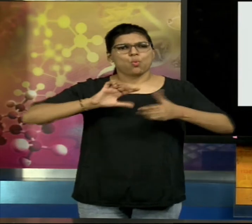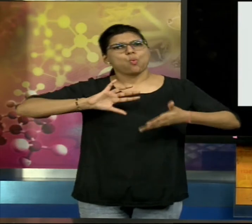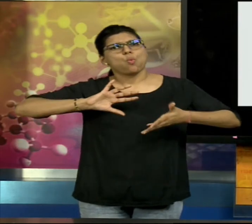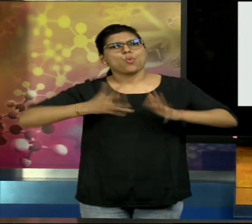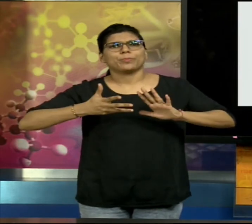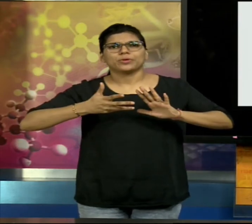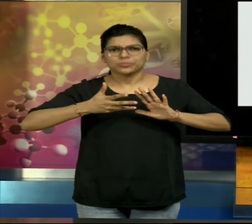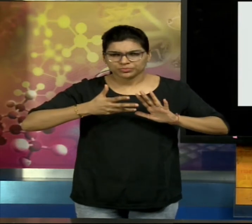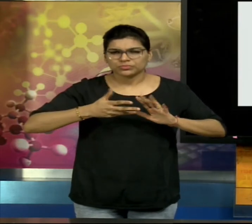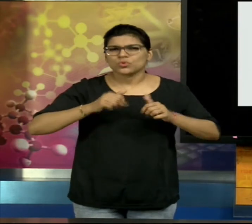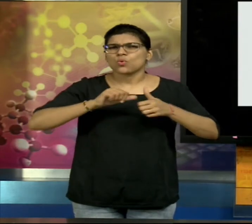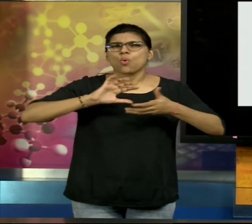Automatic.